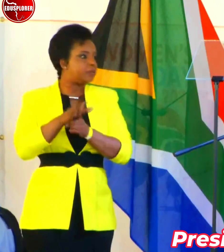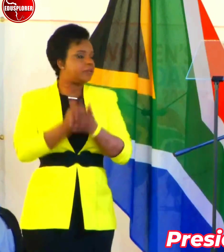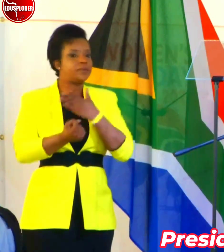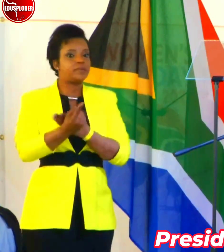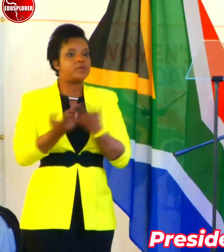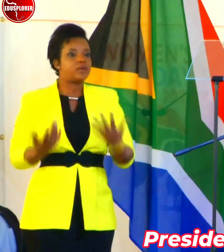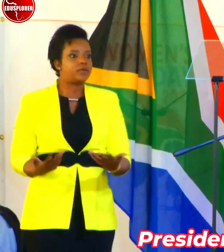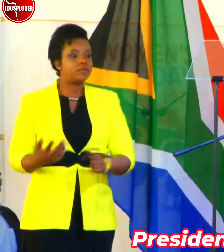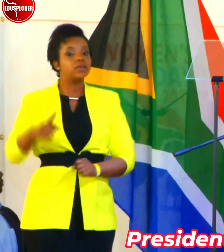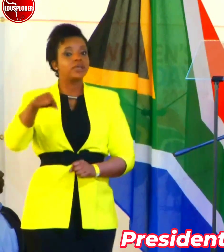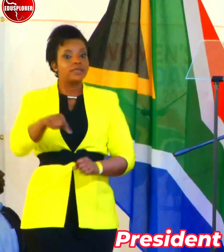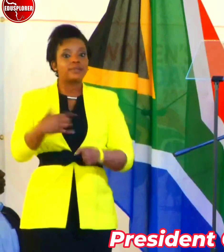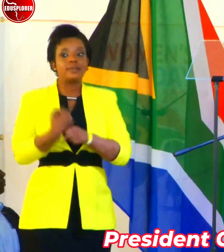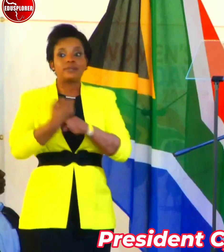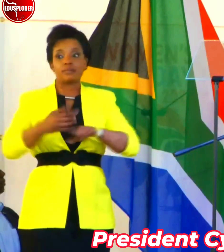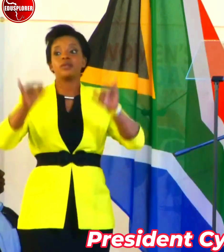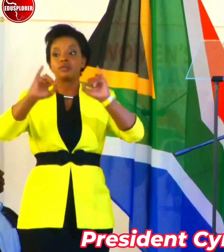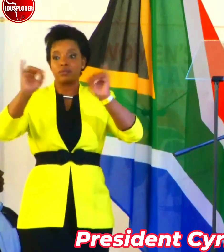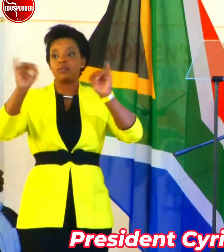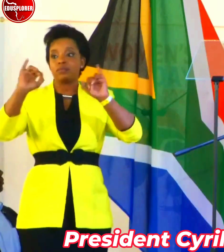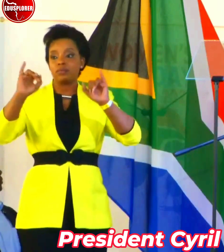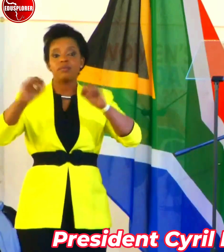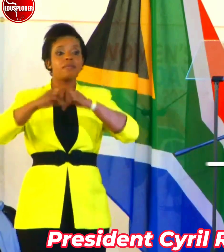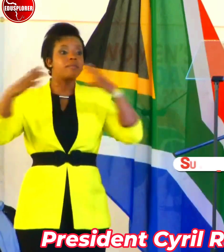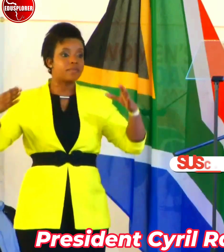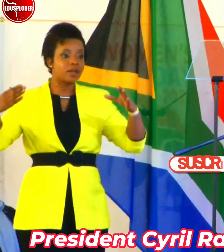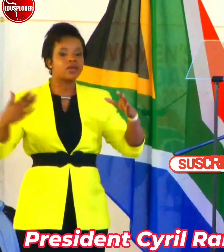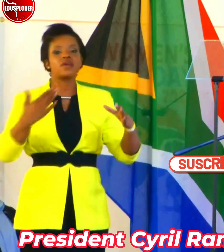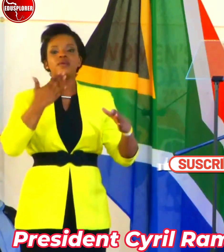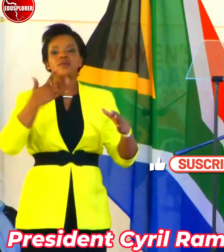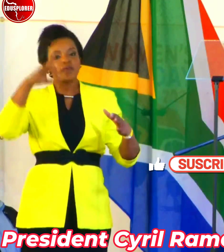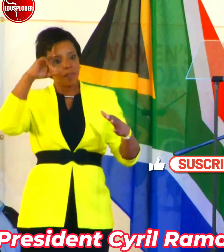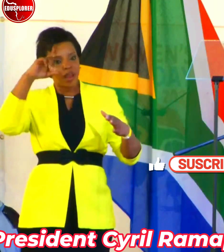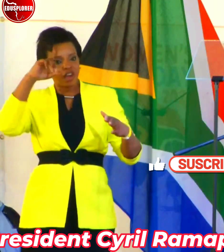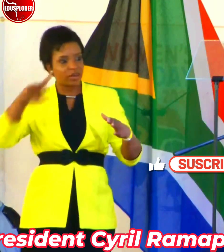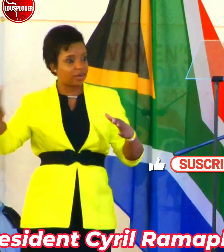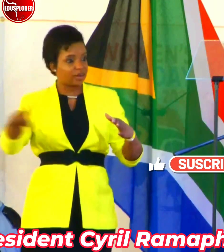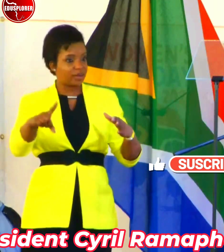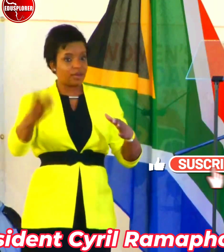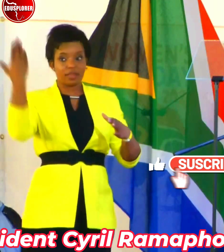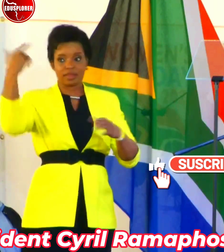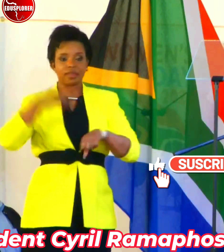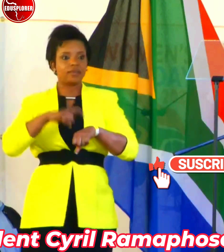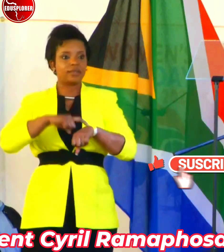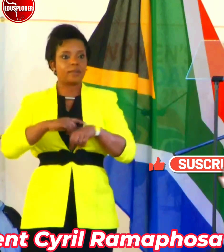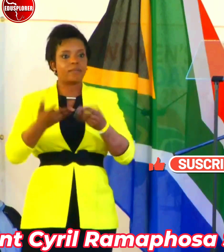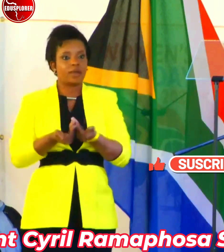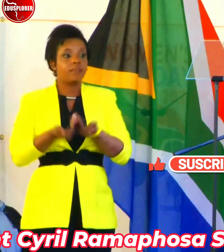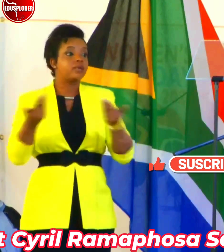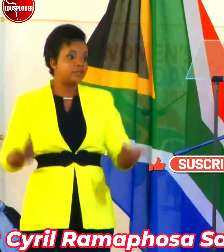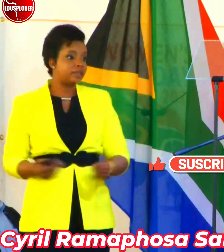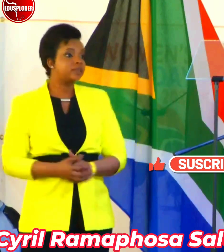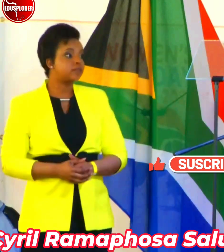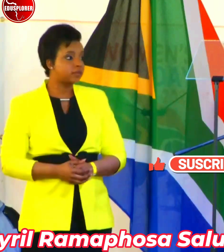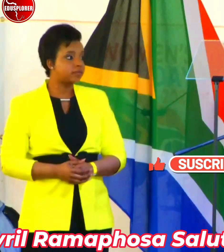the majority of them are black or were black during the apartheid days, and